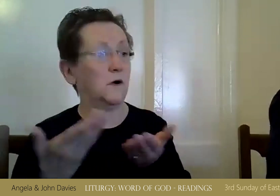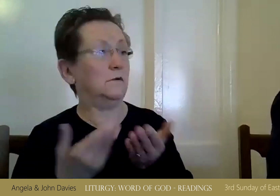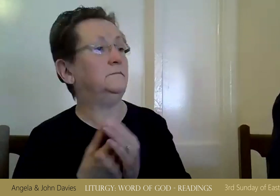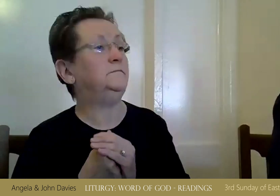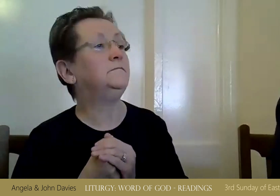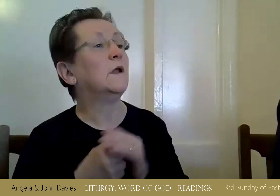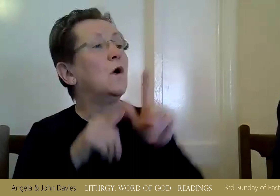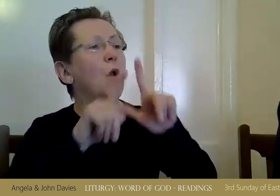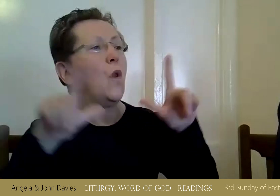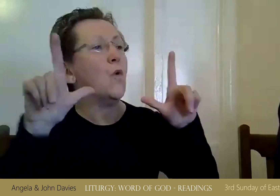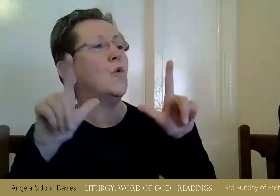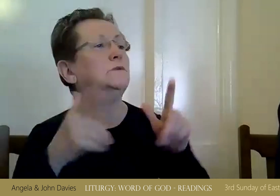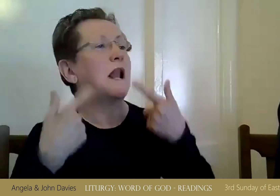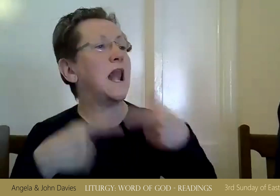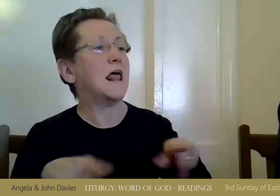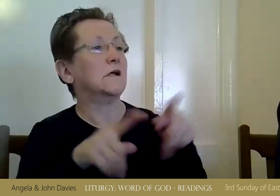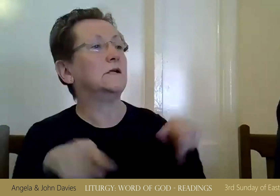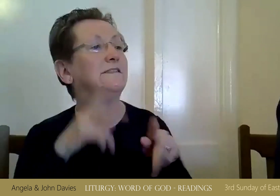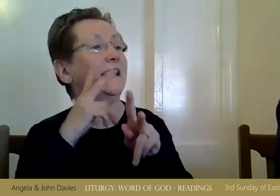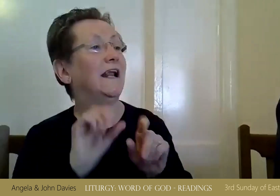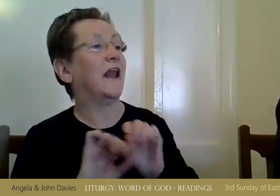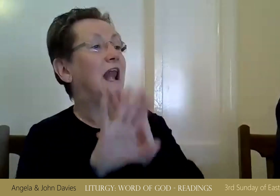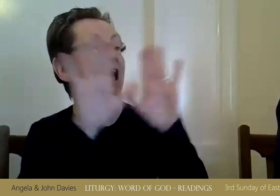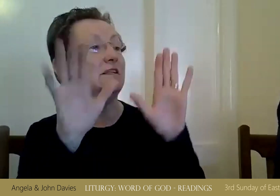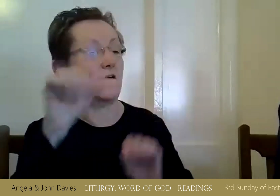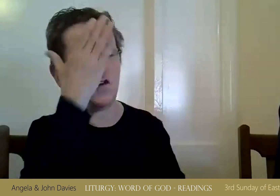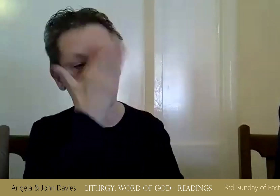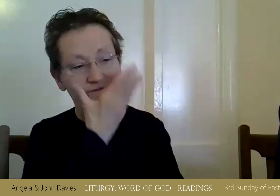Response. Lord, let us see the light of your face.